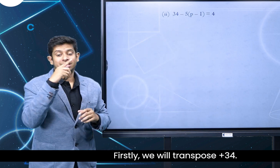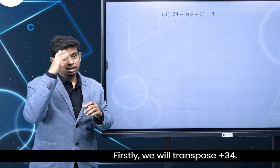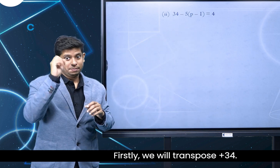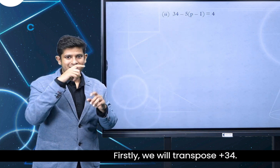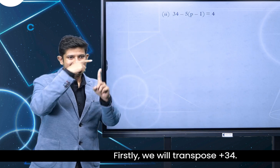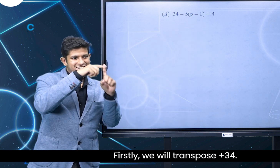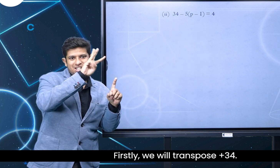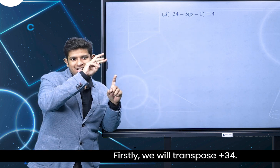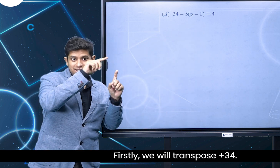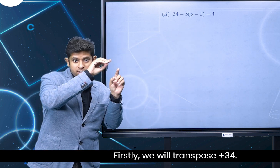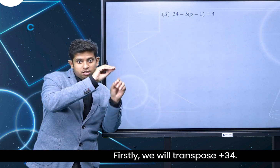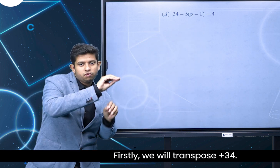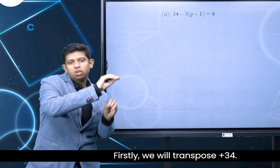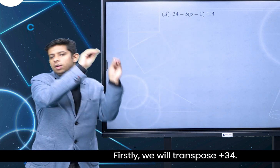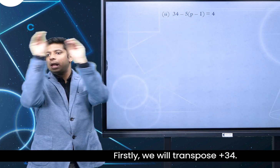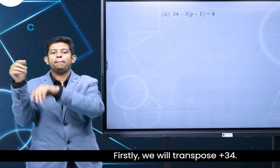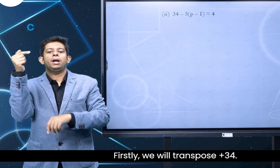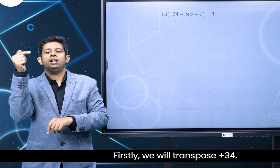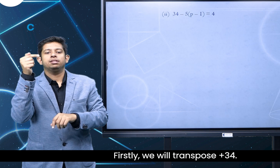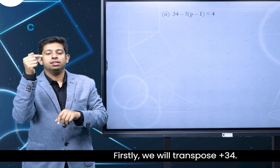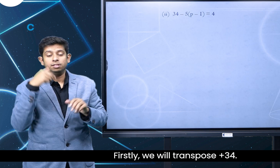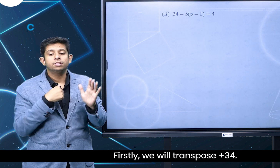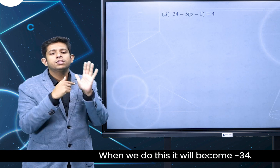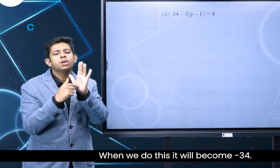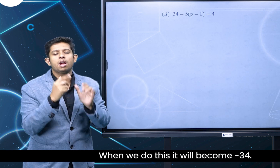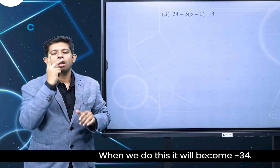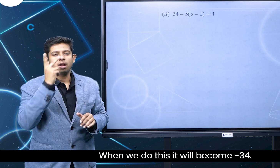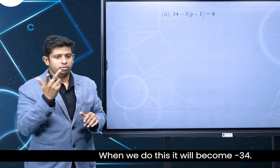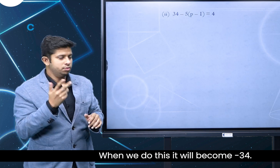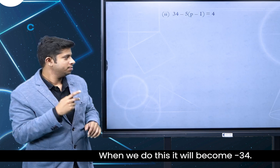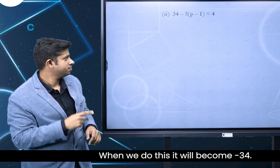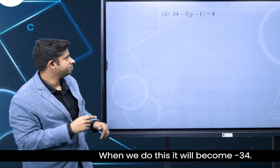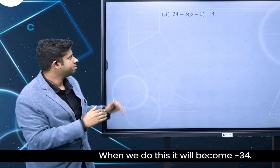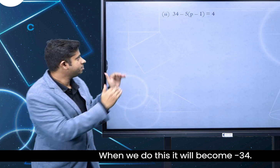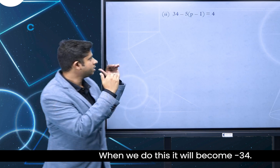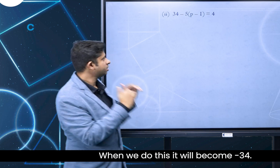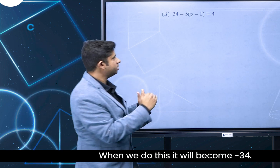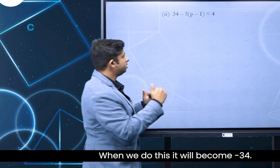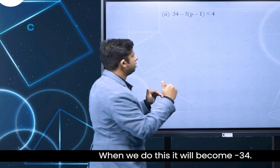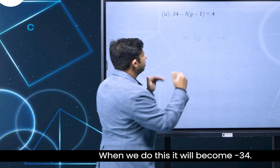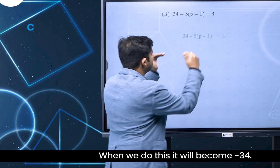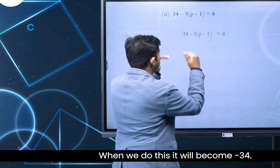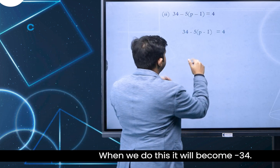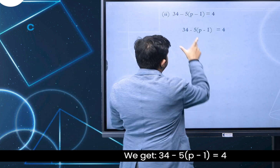Firstly, we will transpose plus 34. When we do this, it will become minus 34. We